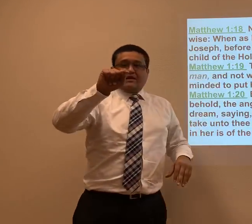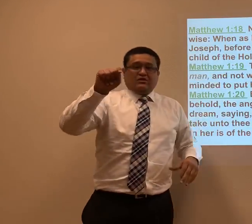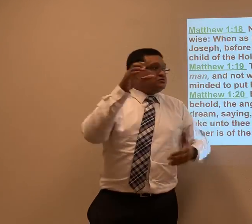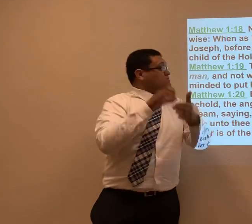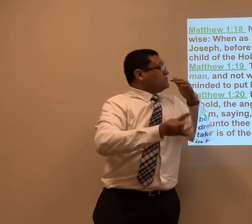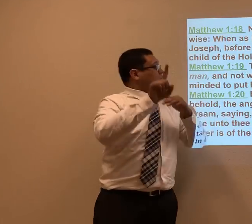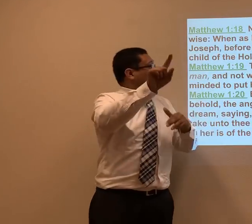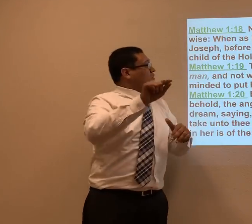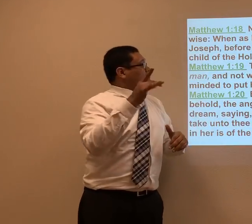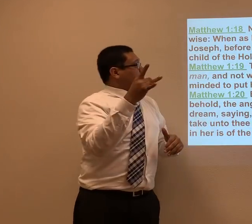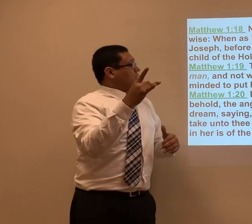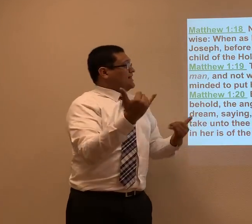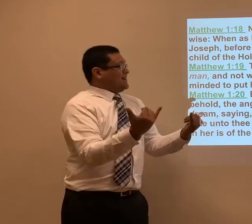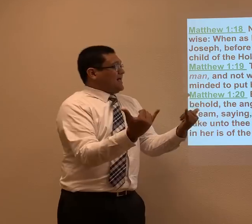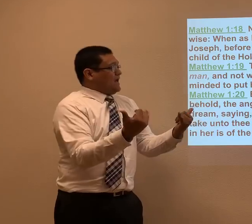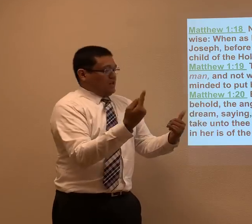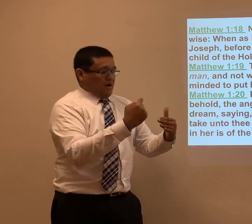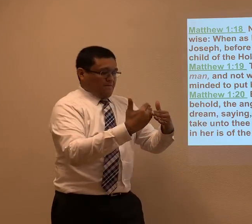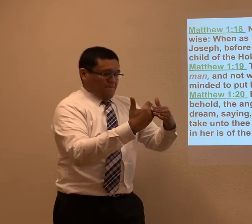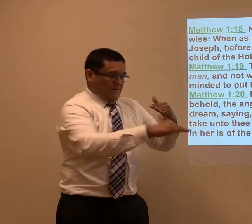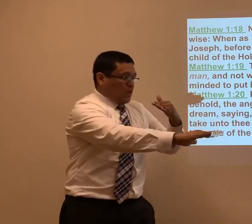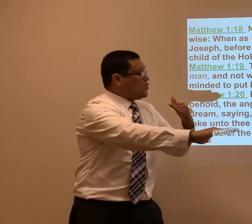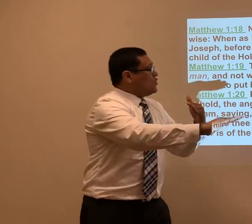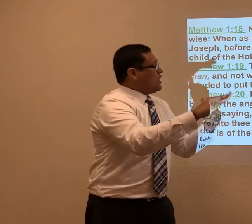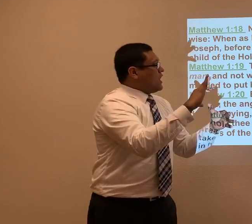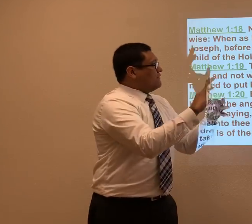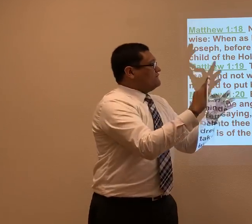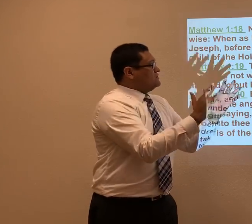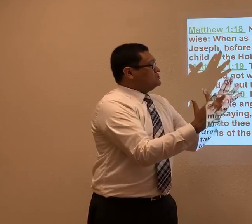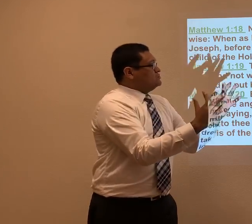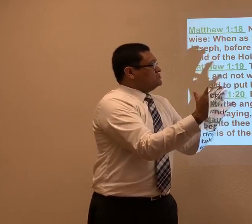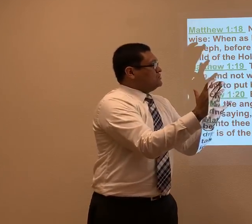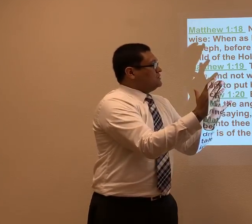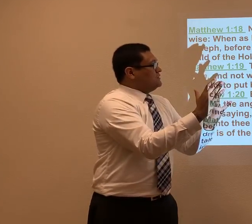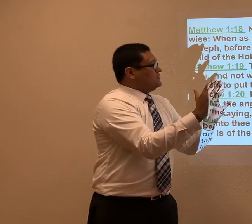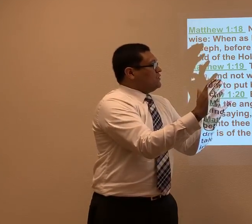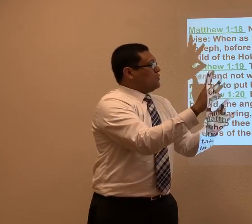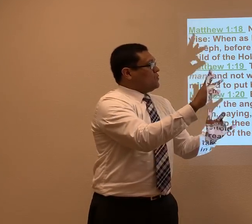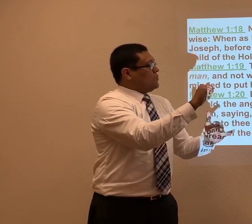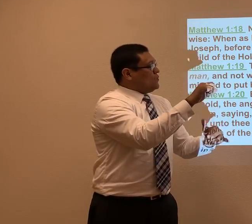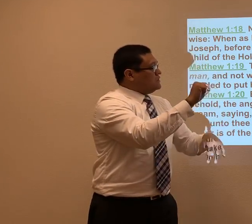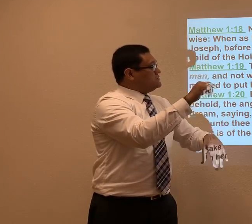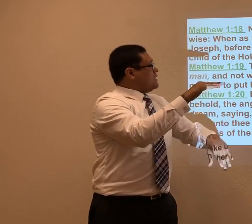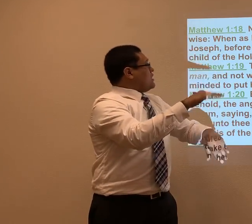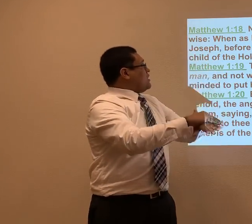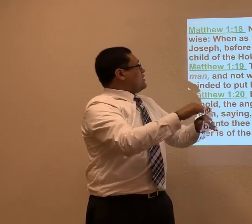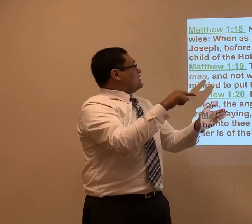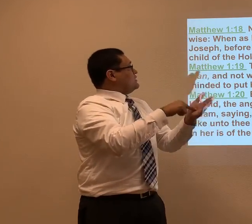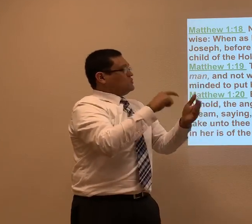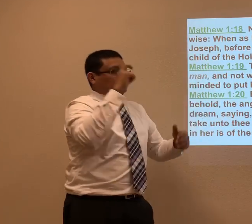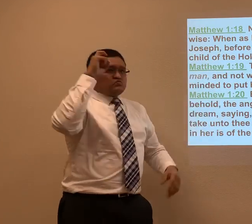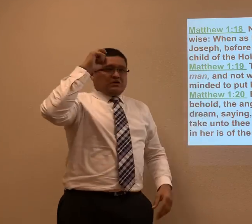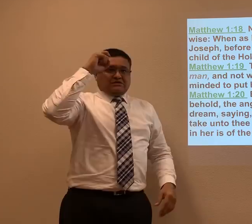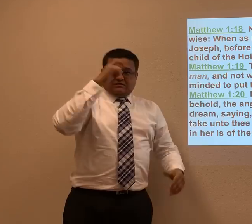In Matthew chapter 1, verse 18, it says, now the birth of Jesus Christ was on this wise.